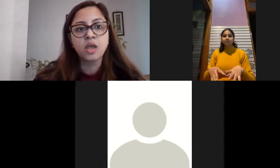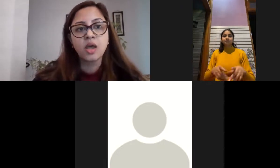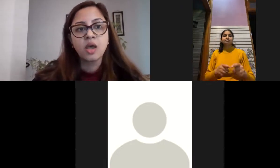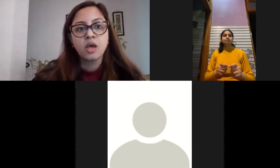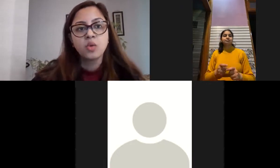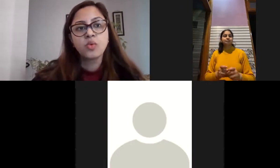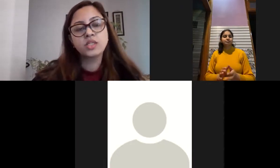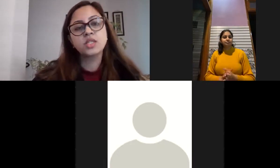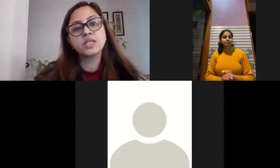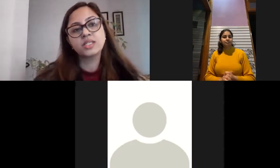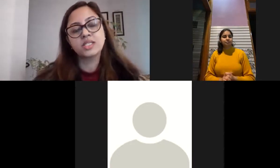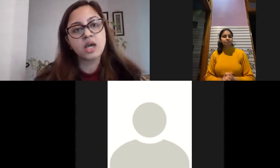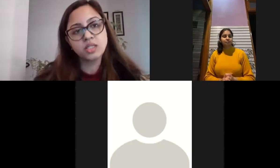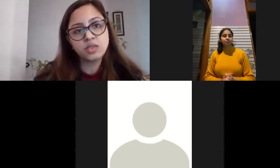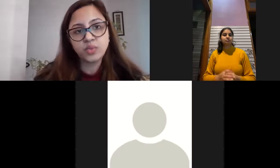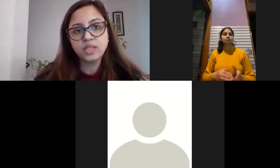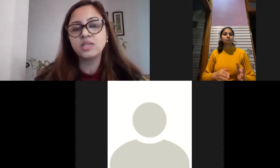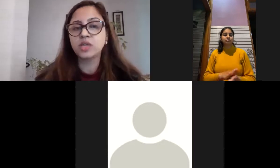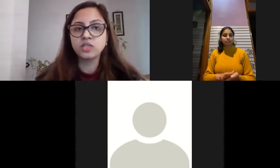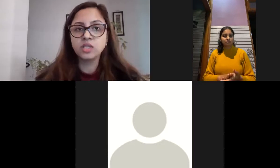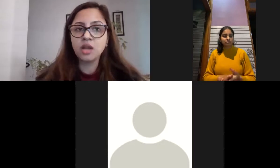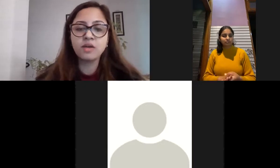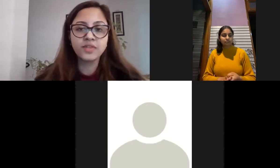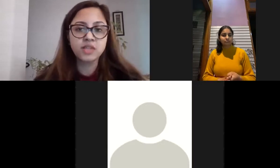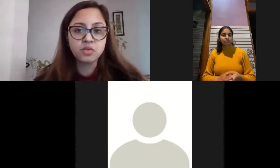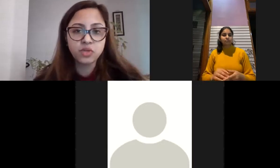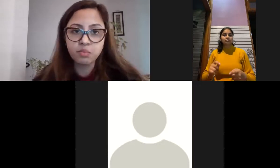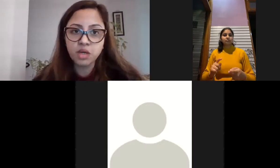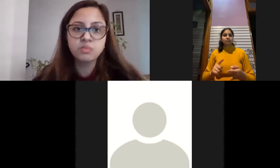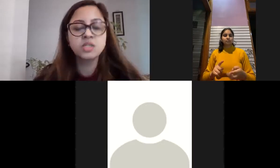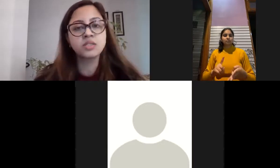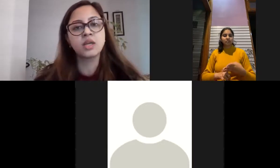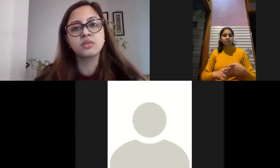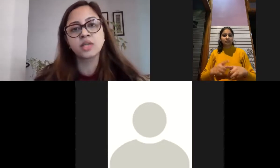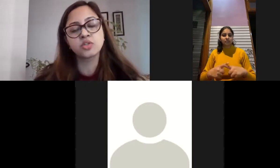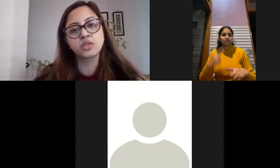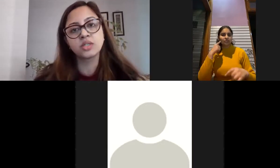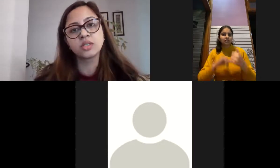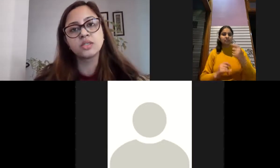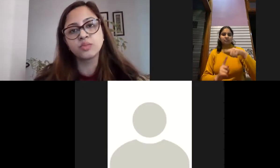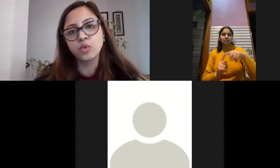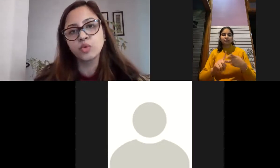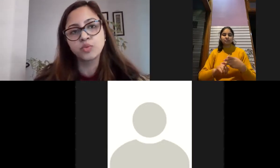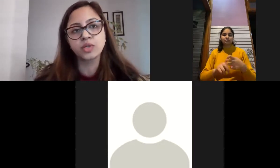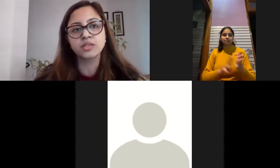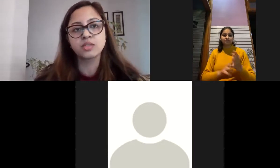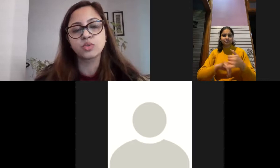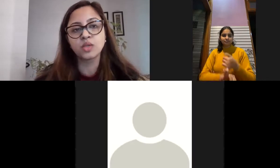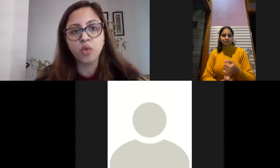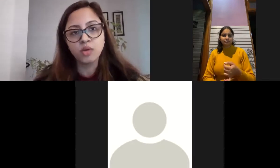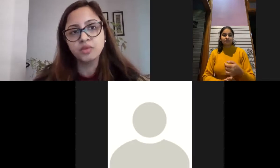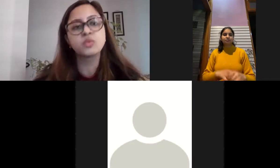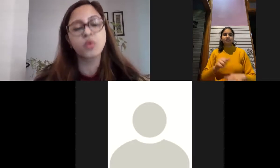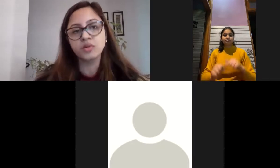two. What started with the tragic laugh, eccentric murmurs, the unnatural gurgled moan progresses